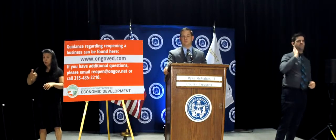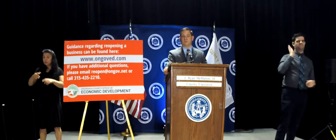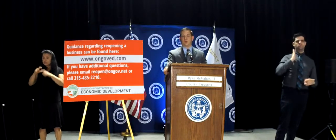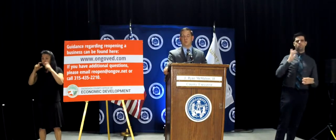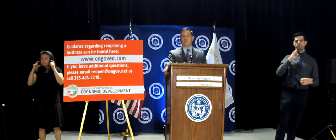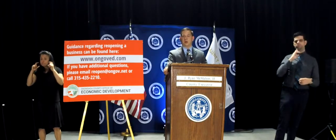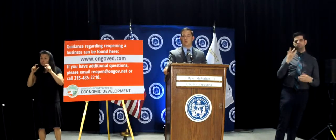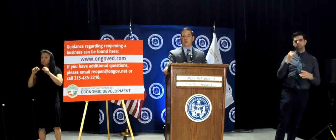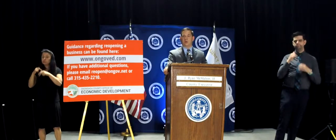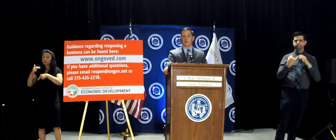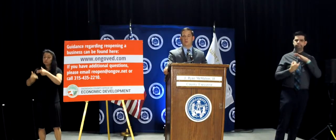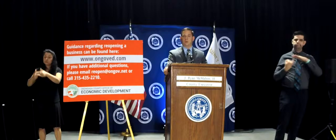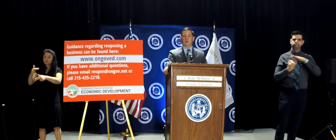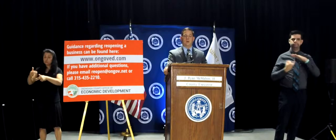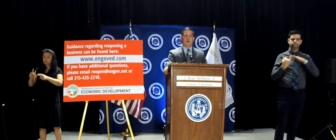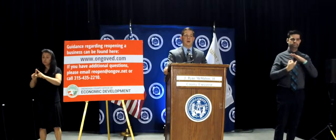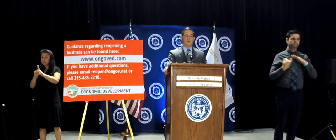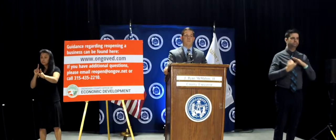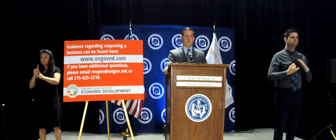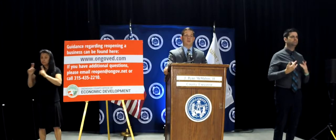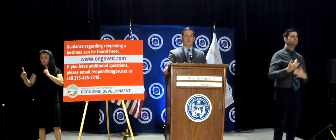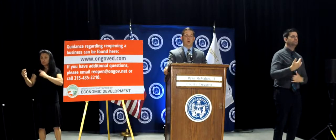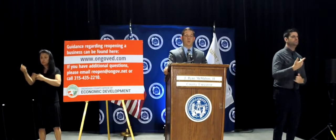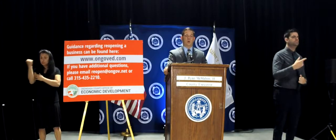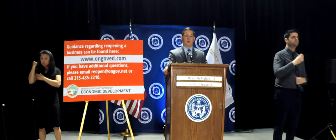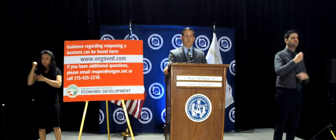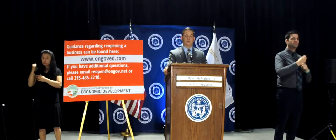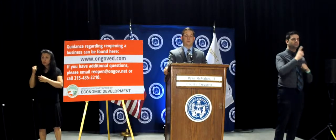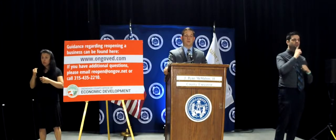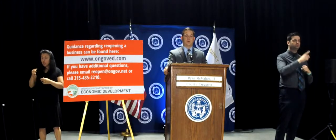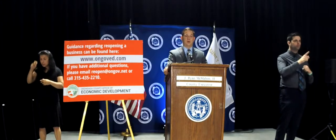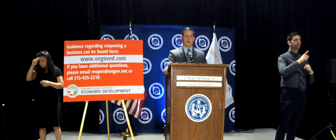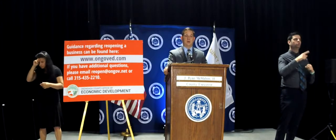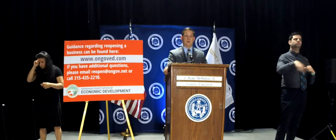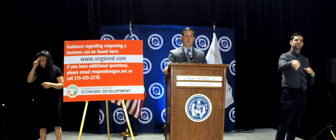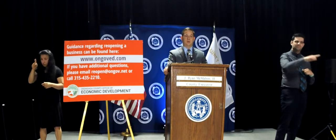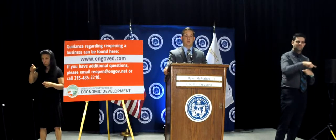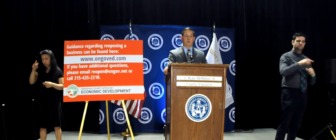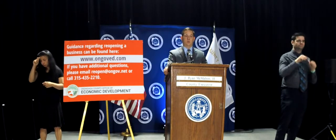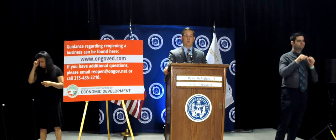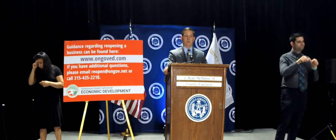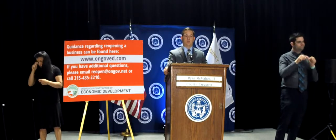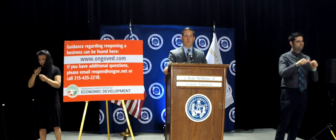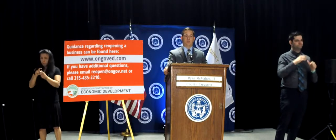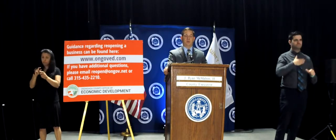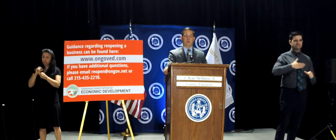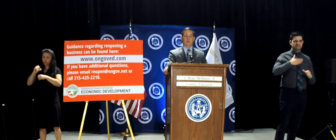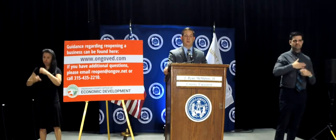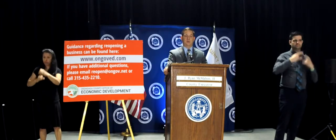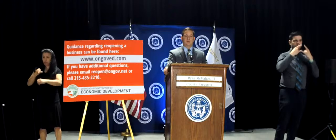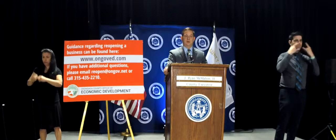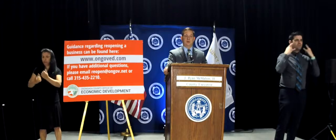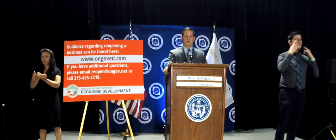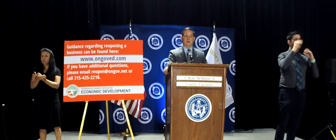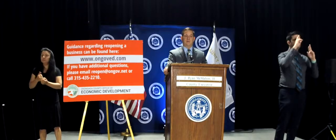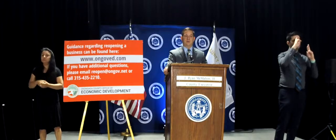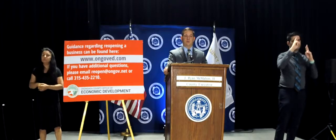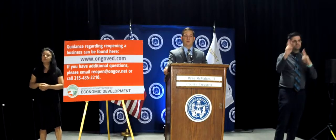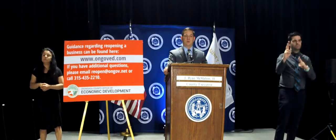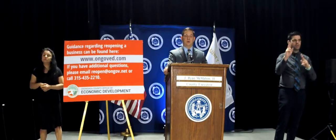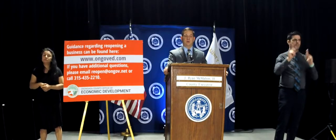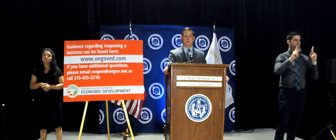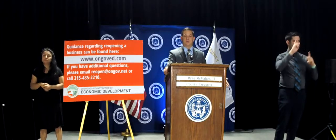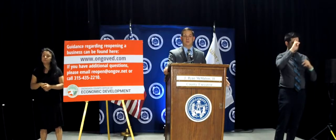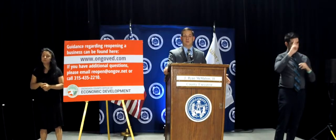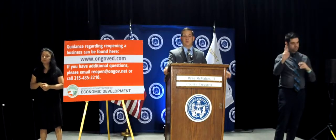diligent and respect one another and do what works and repeat everything